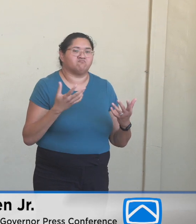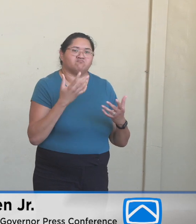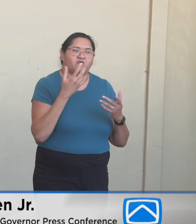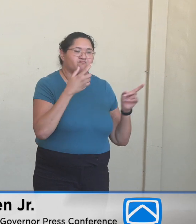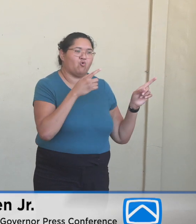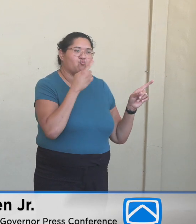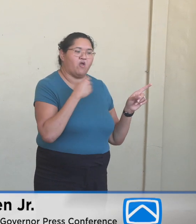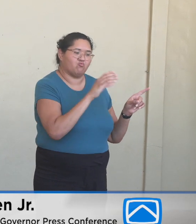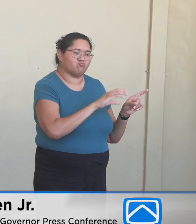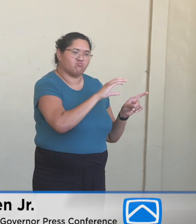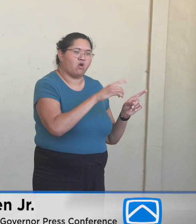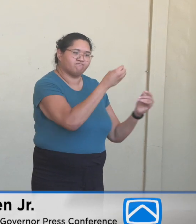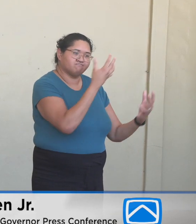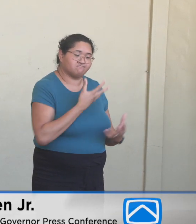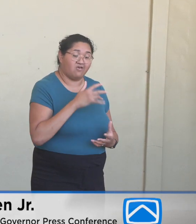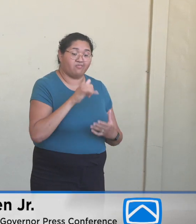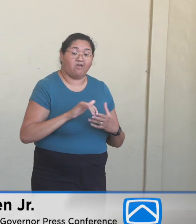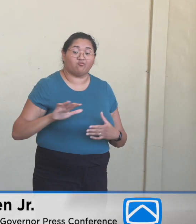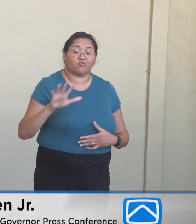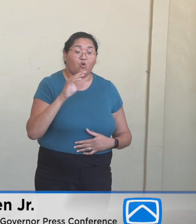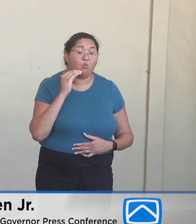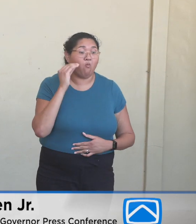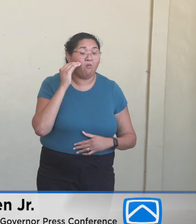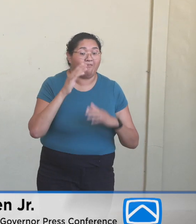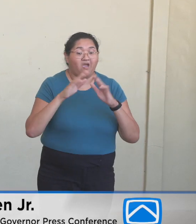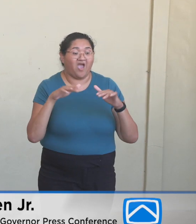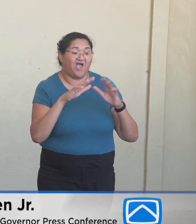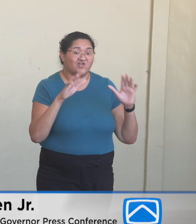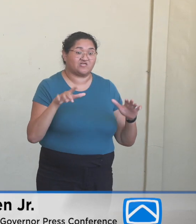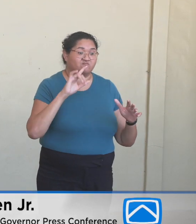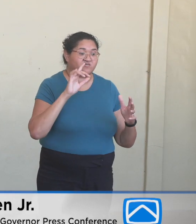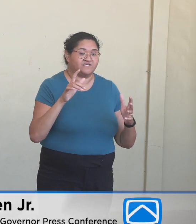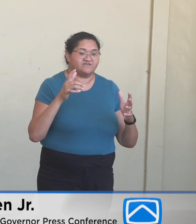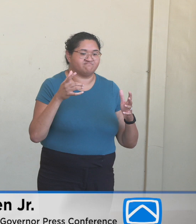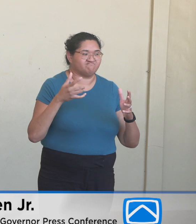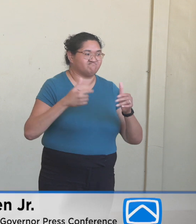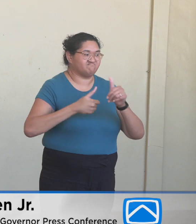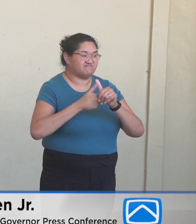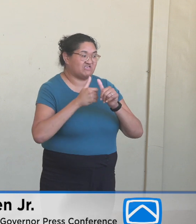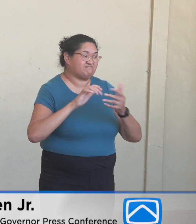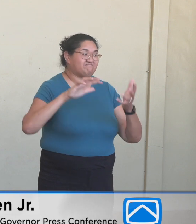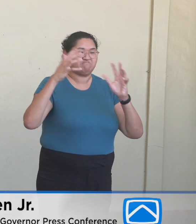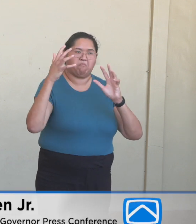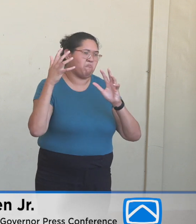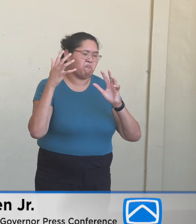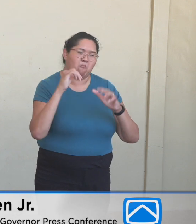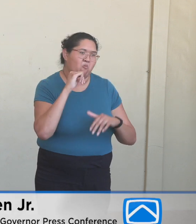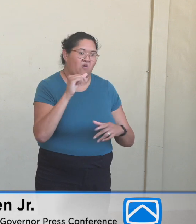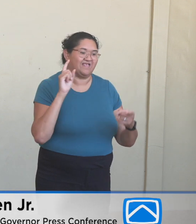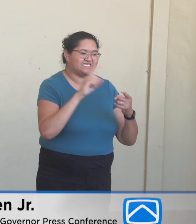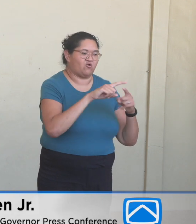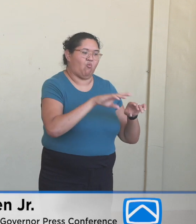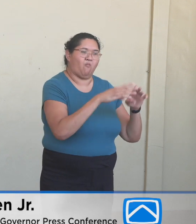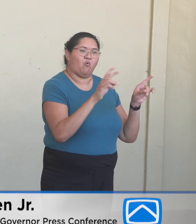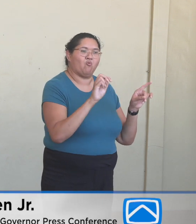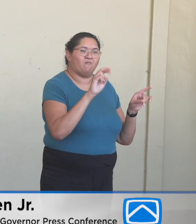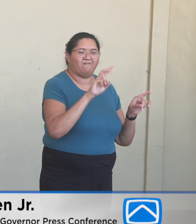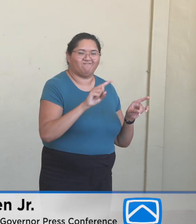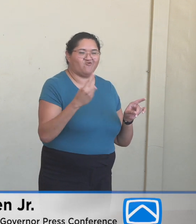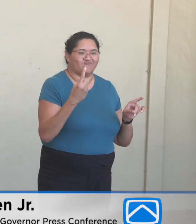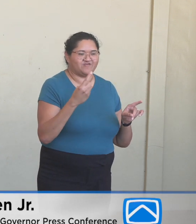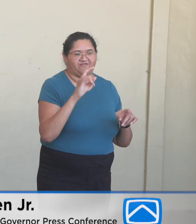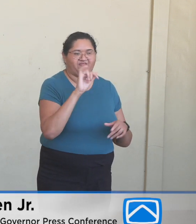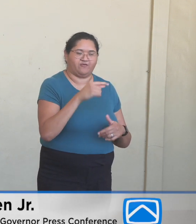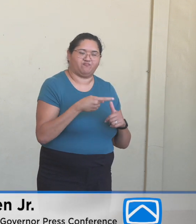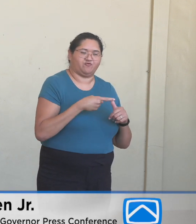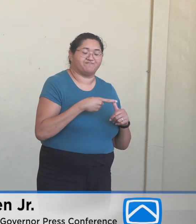Cross that their housing will not be in jeopardy with the opening of this date of November 1st. That's number